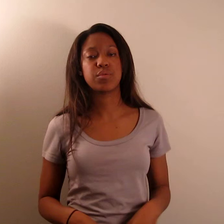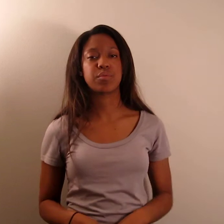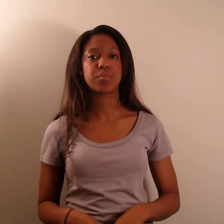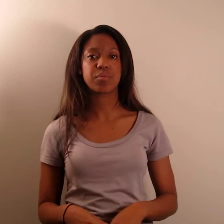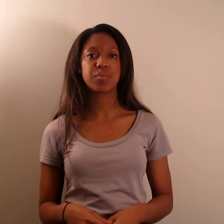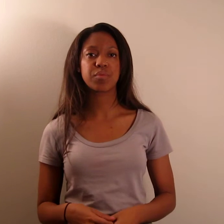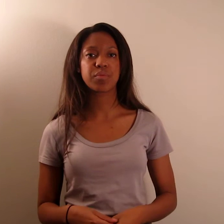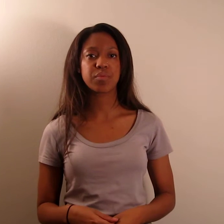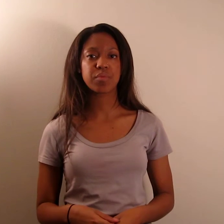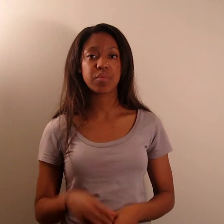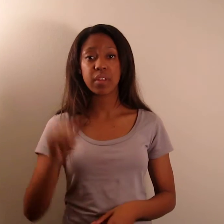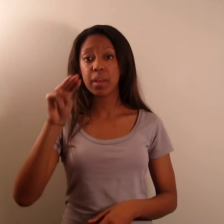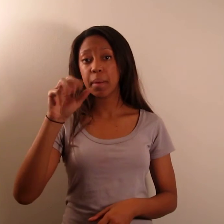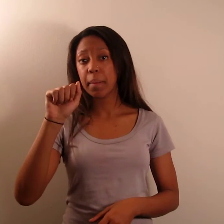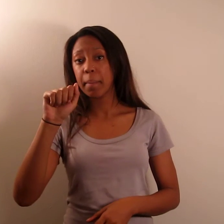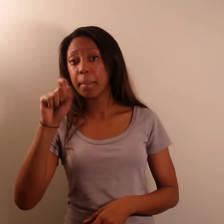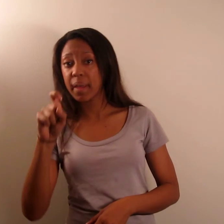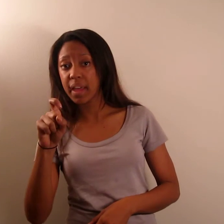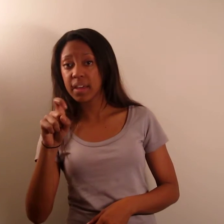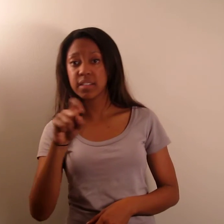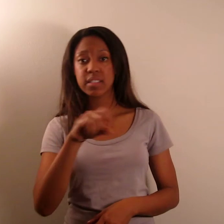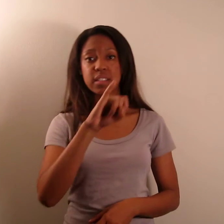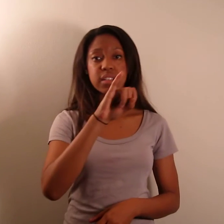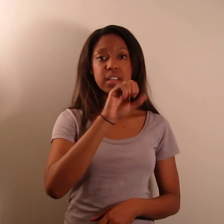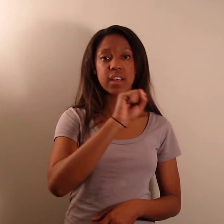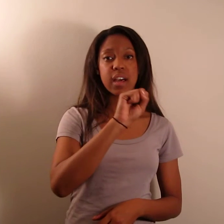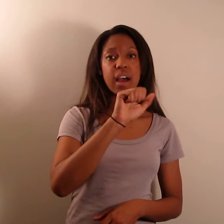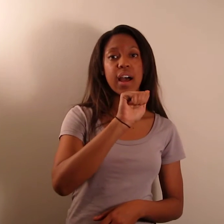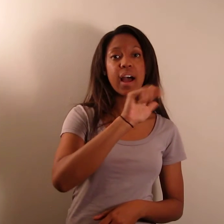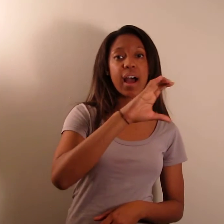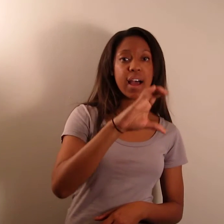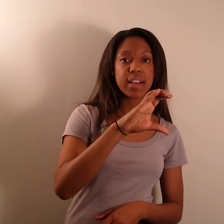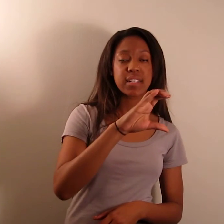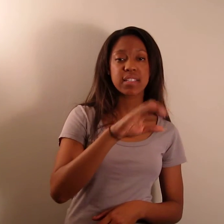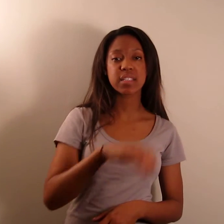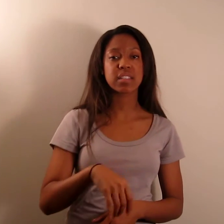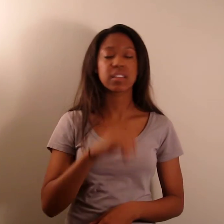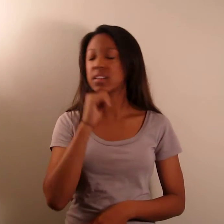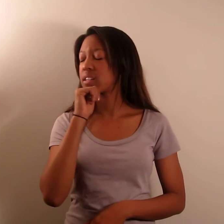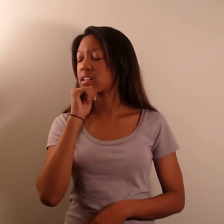Max Blank and Isaac Harris weren't going to let a bunch of disgruntled factory girls tell them how to run their company.